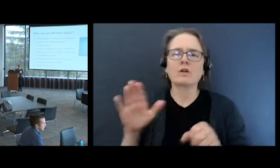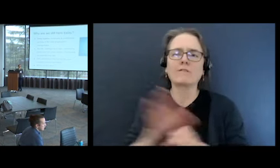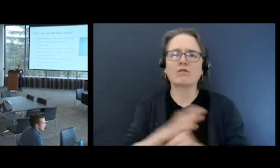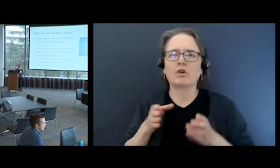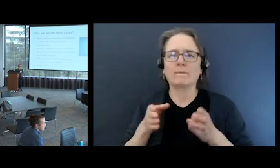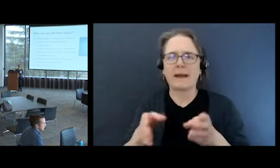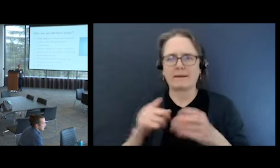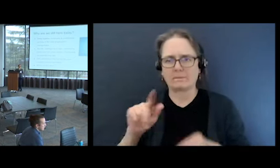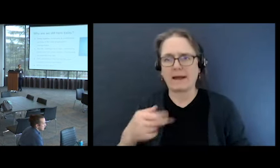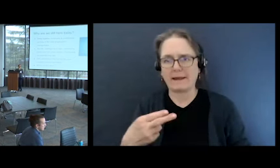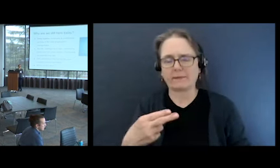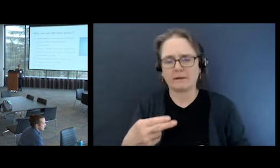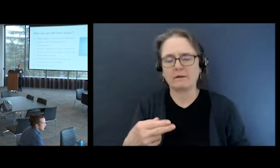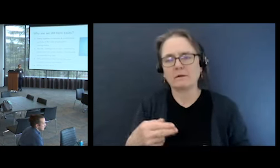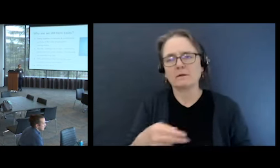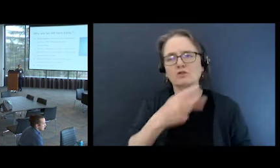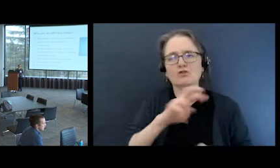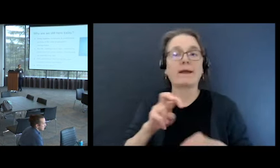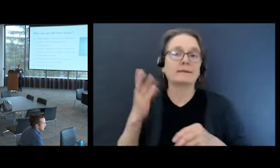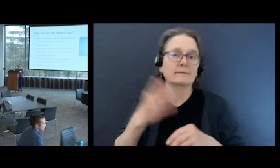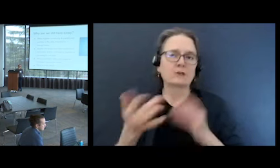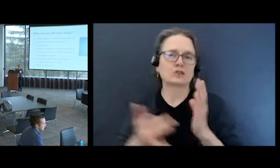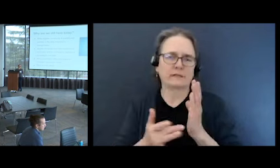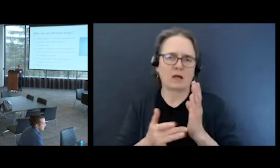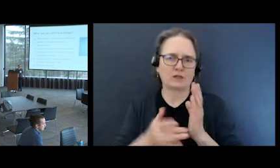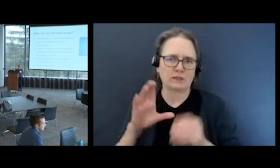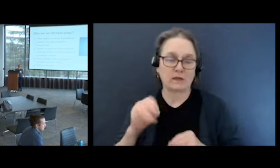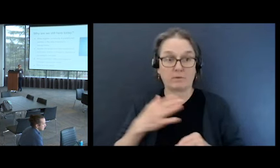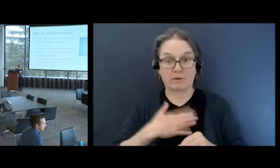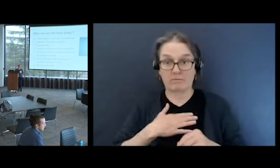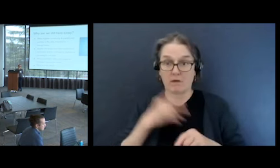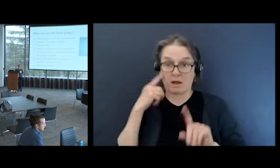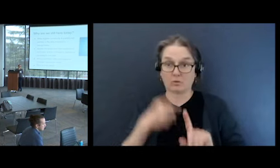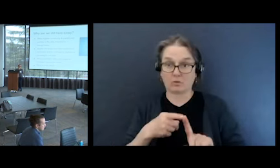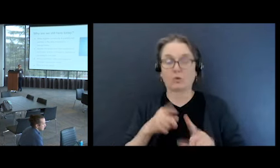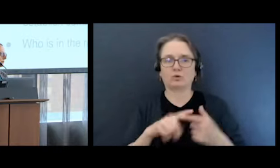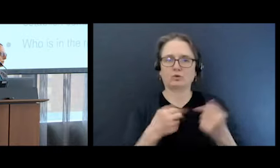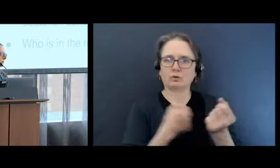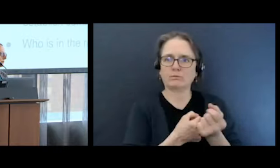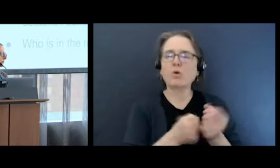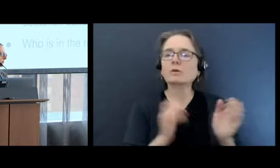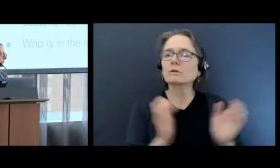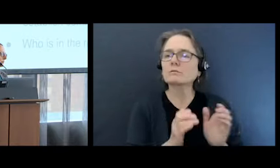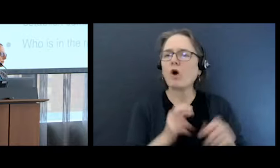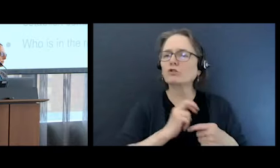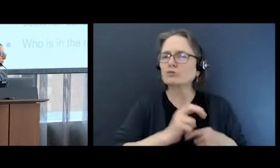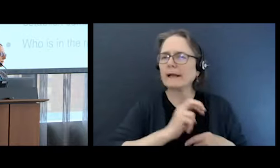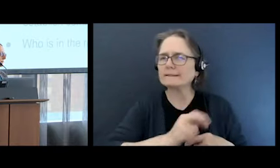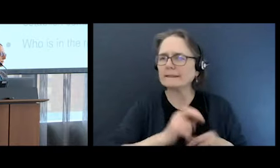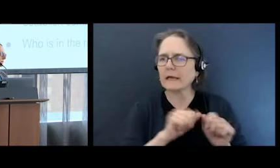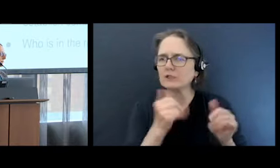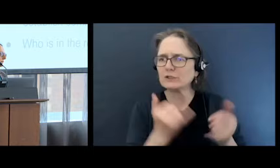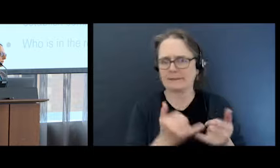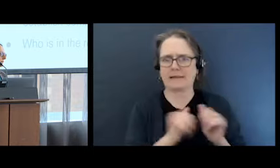my work is assisting small transit agencies in being effective using